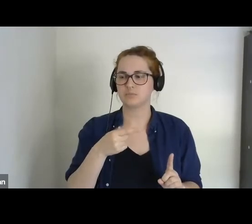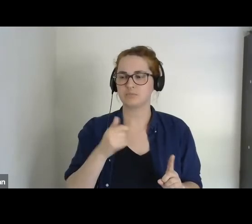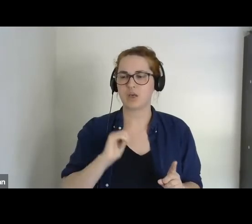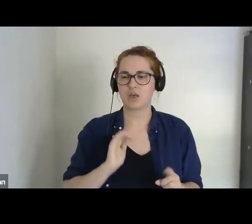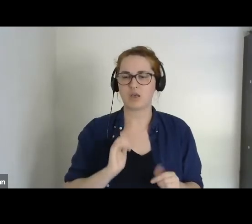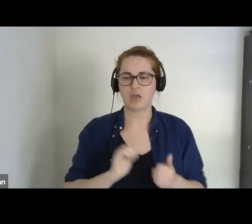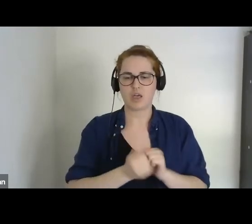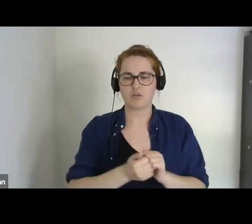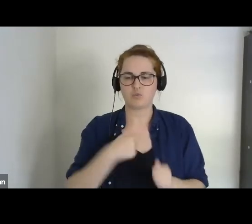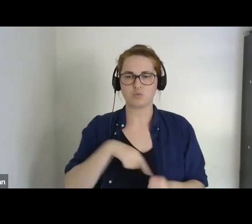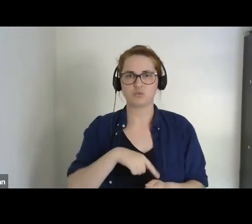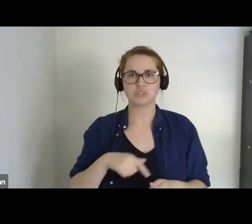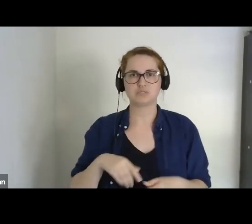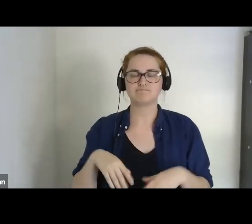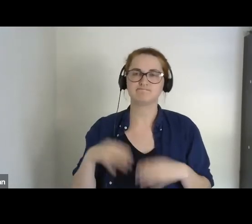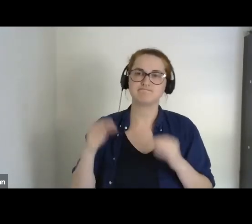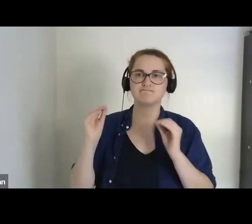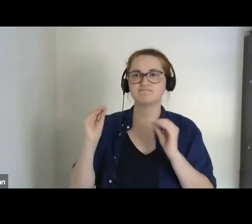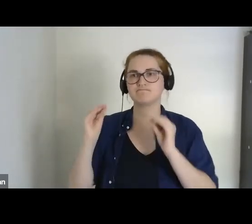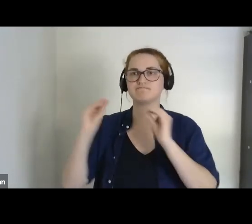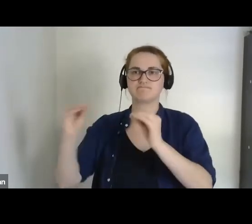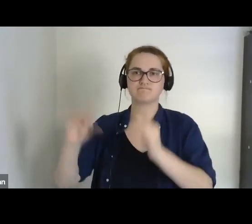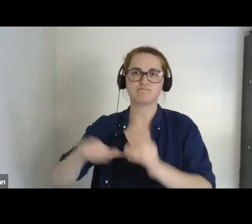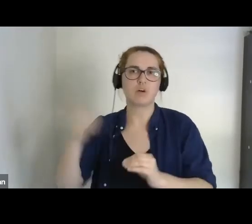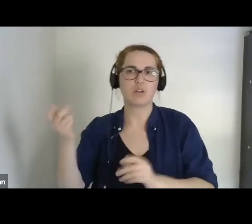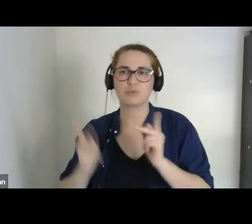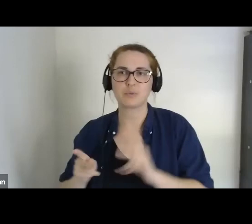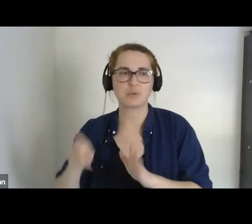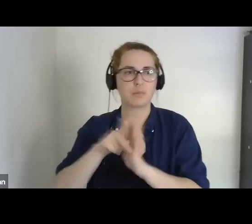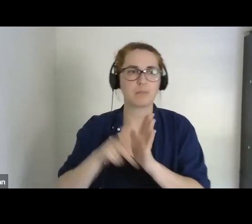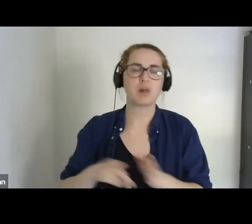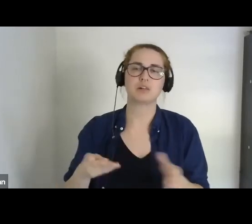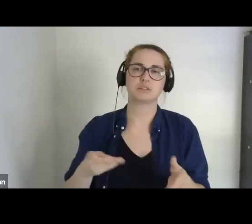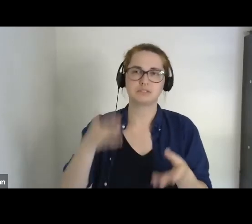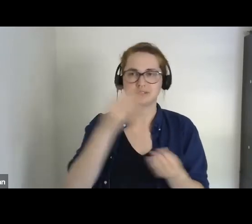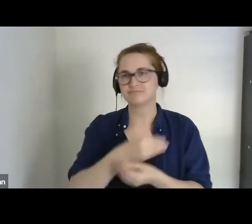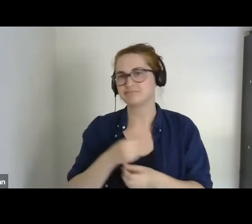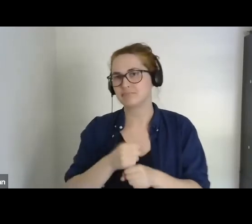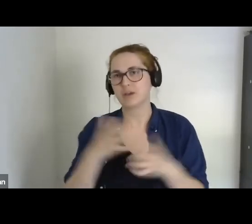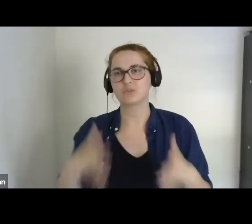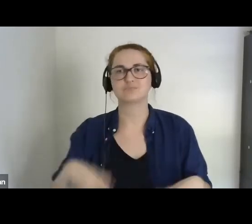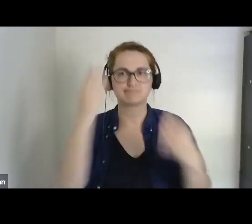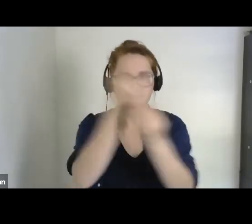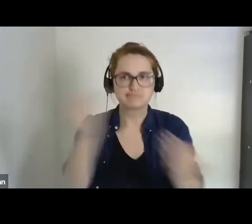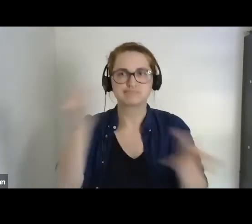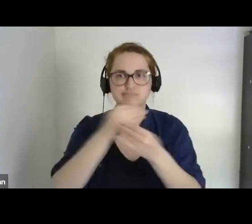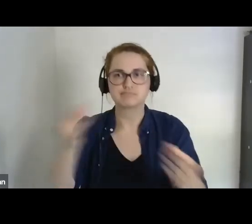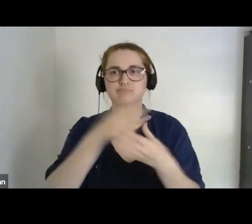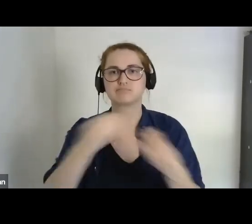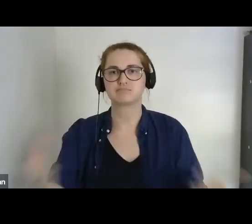service providers, with policymakers, and of course with women with disabilities themselves. So